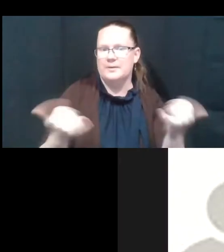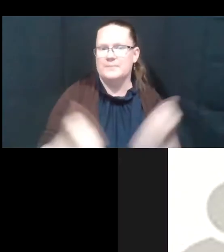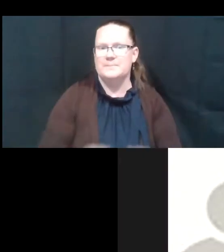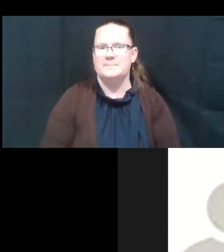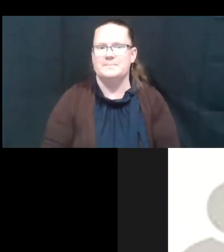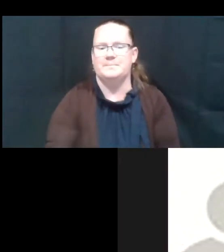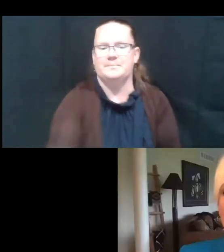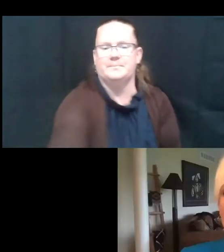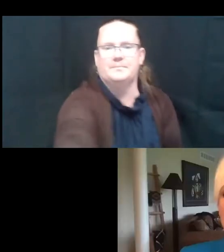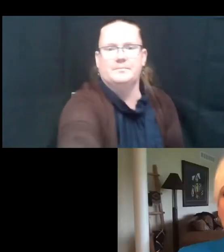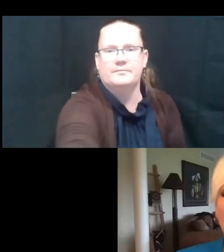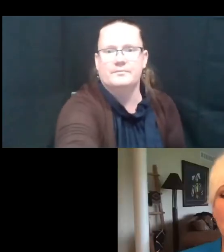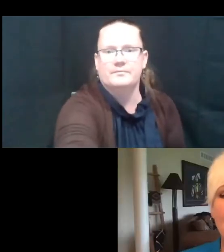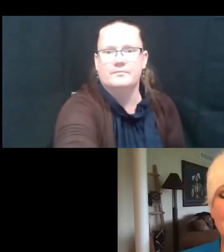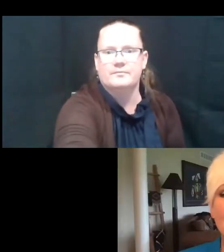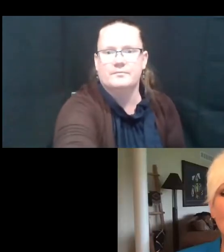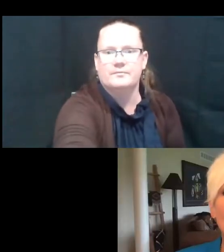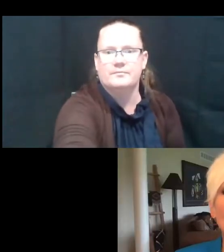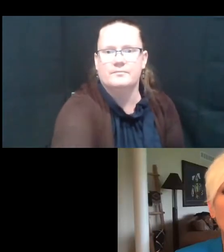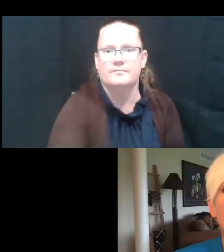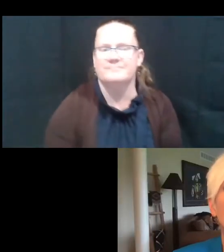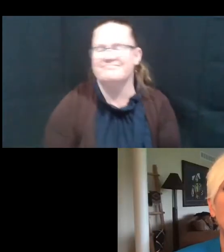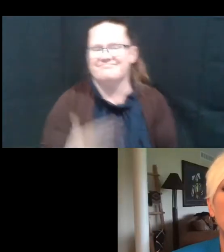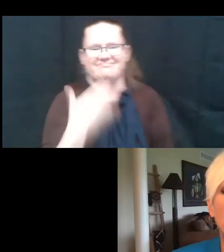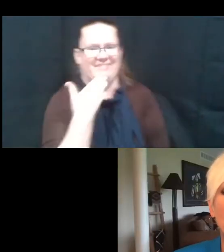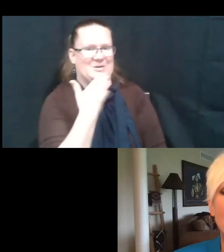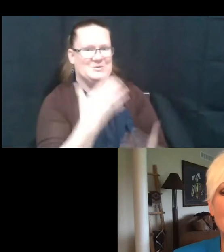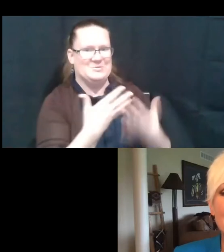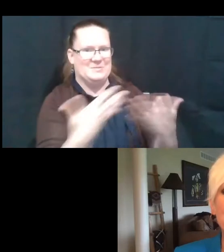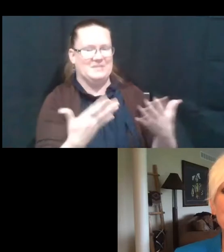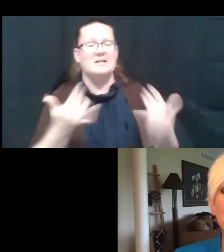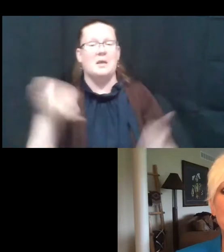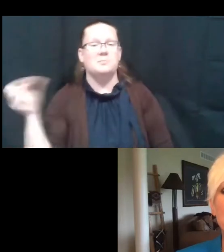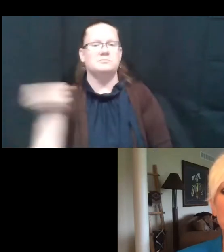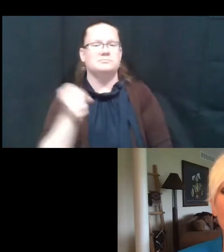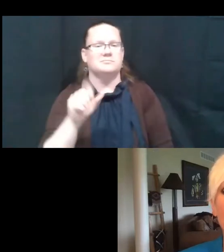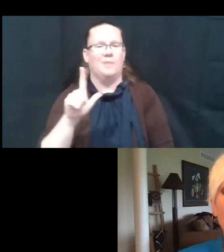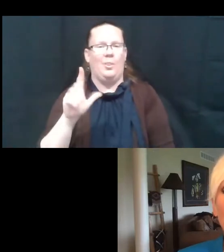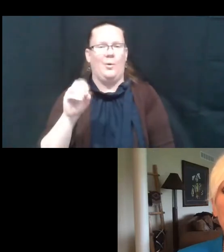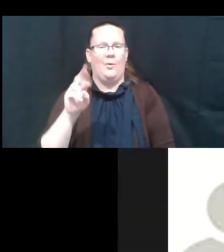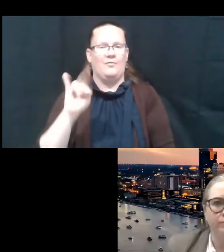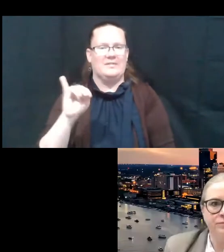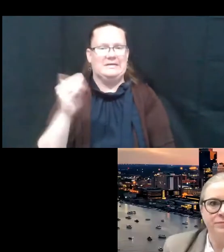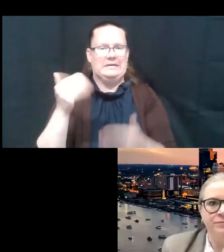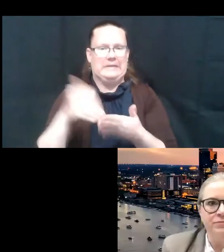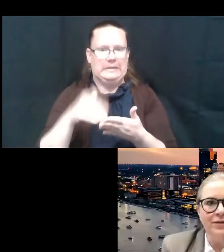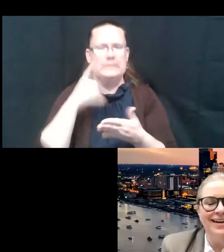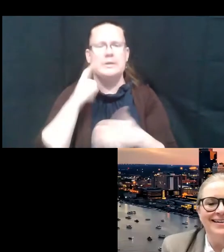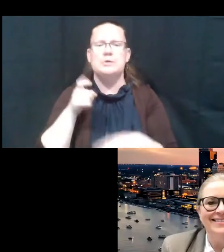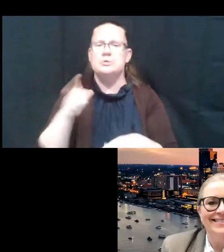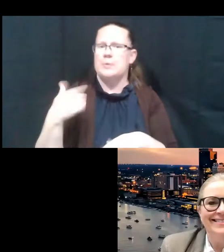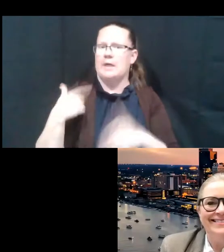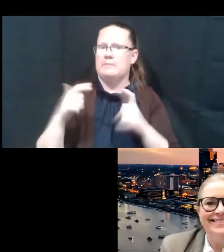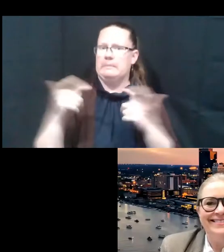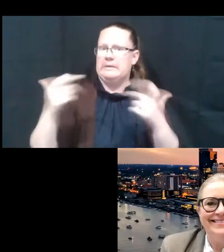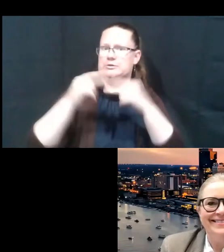All right, thank you so much, Mark. And Laurie, we'll bring you in one last time too, because you have quite a construction project going on